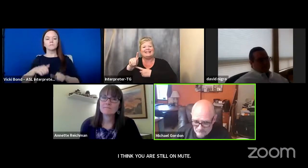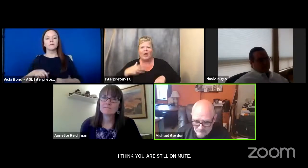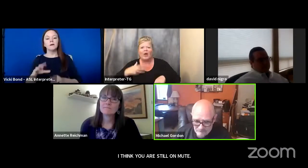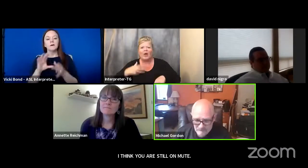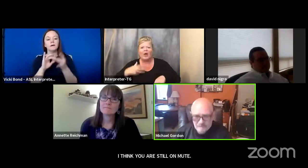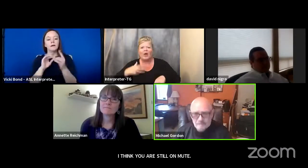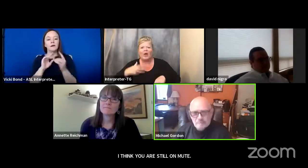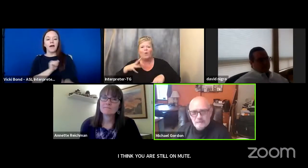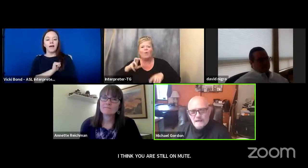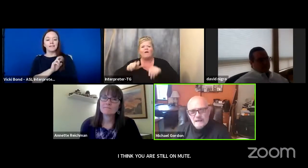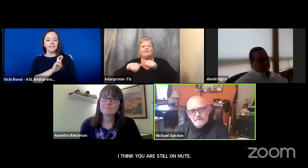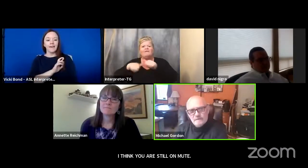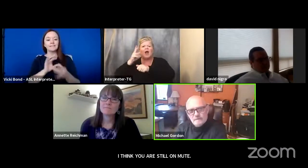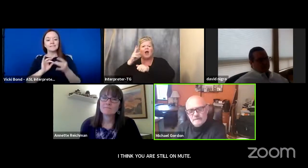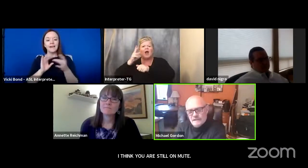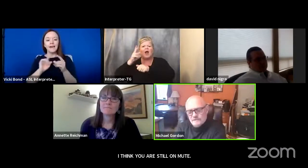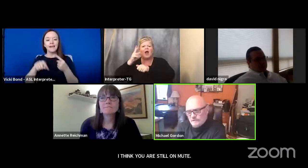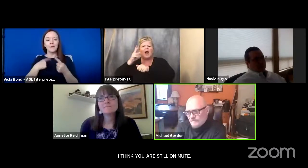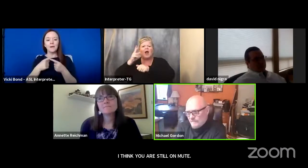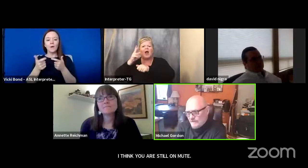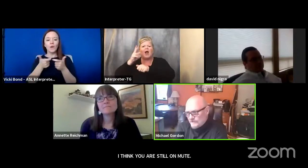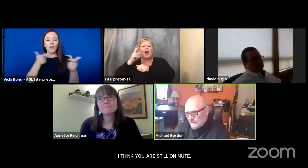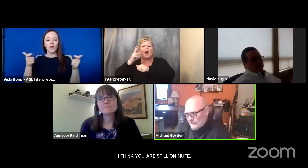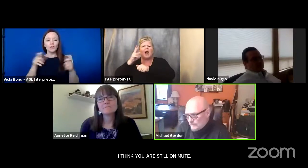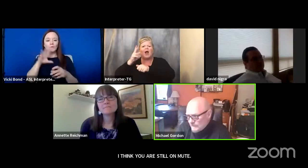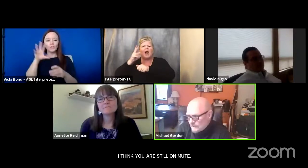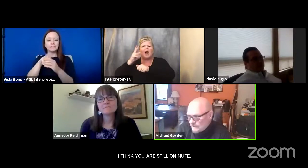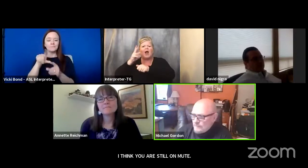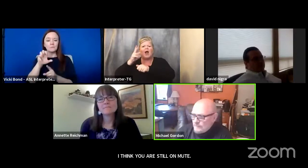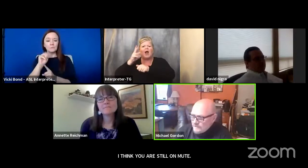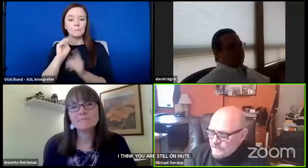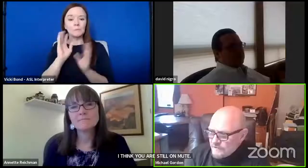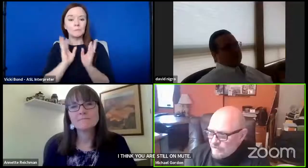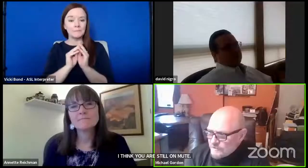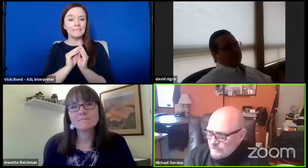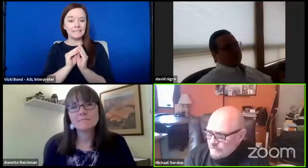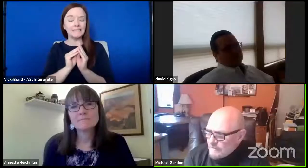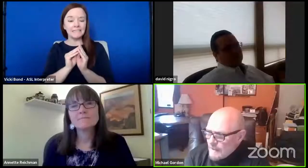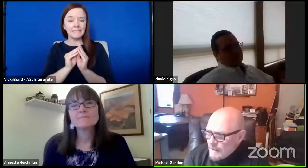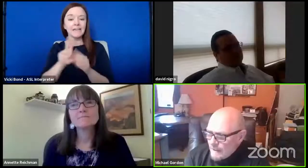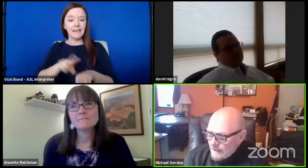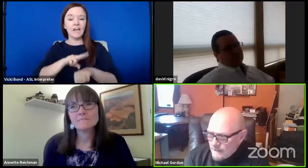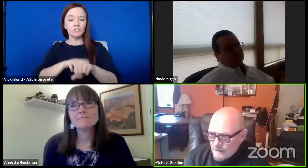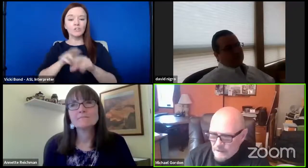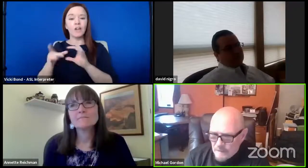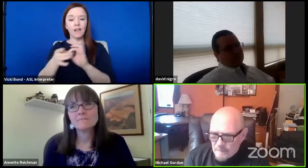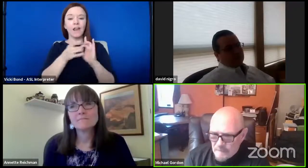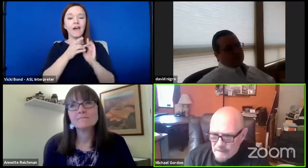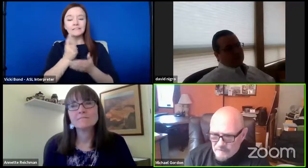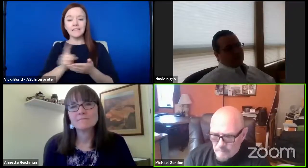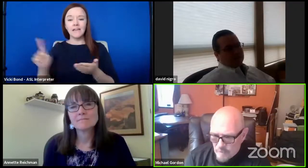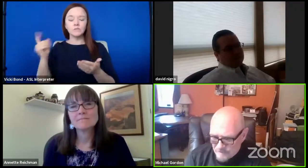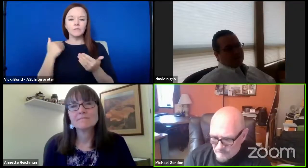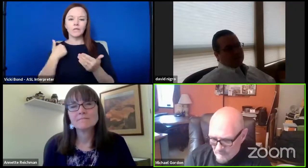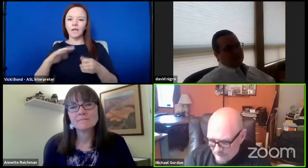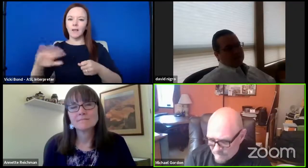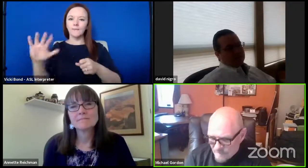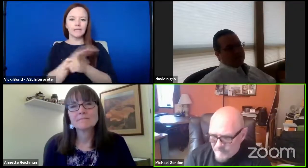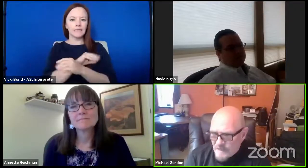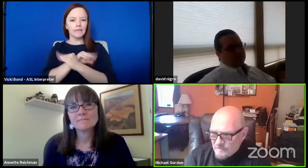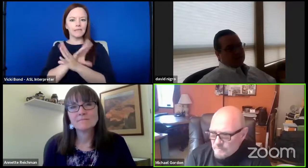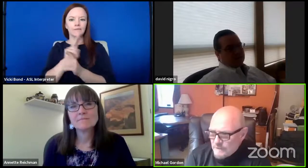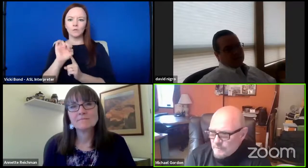The National Federation of the Blind had their national convention last week, completely virtual. And at some points, as